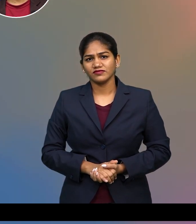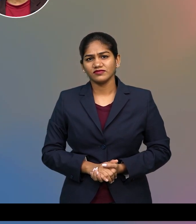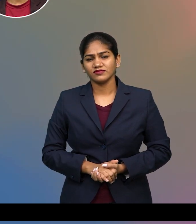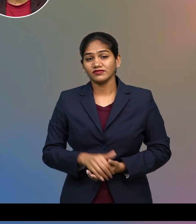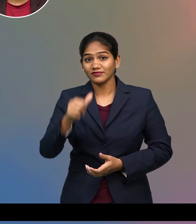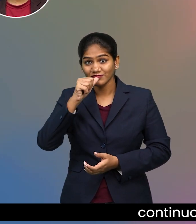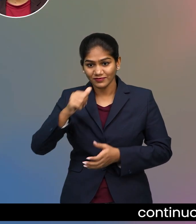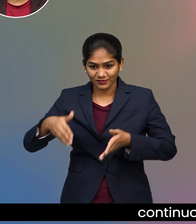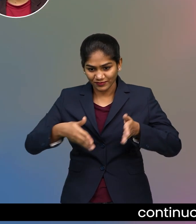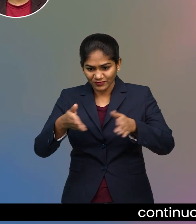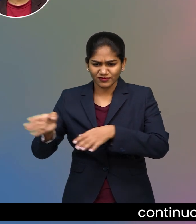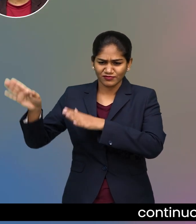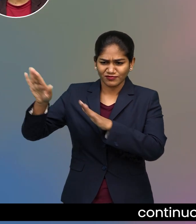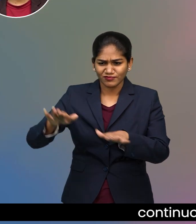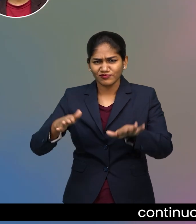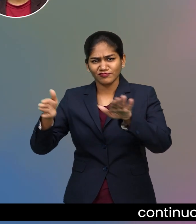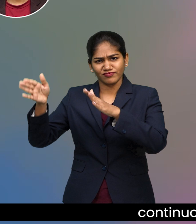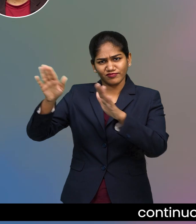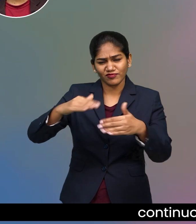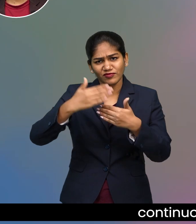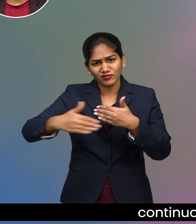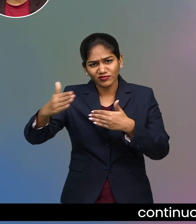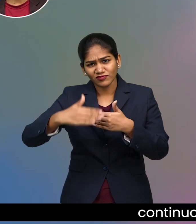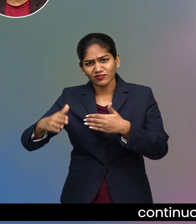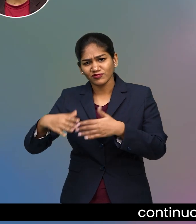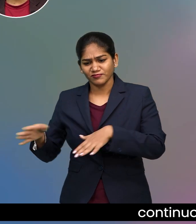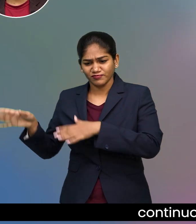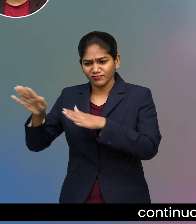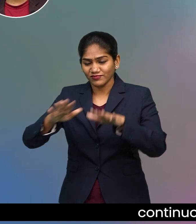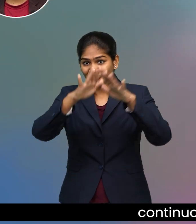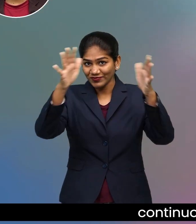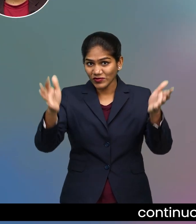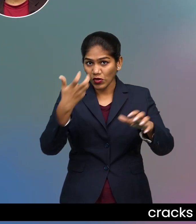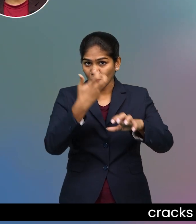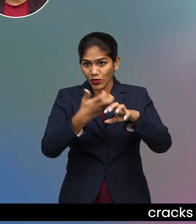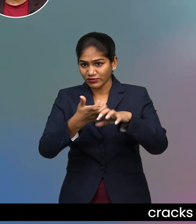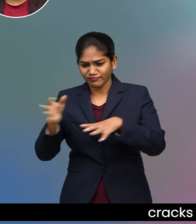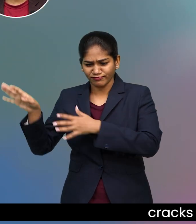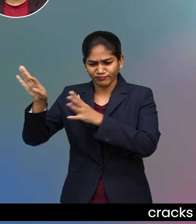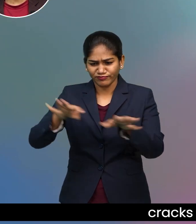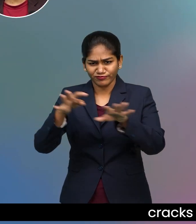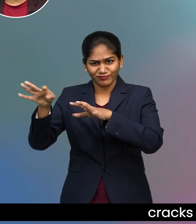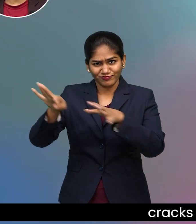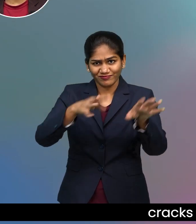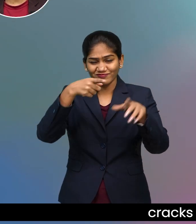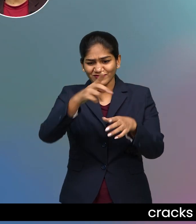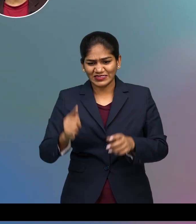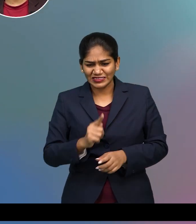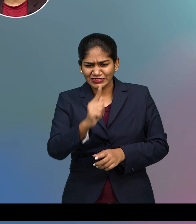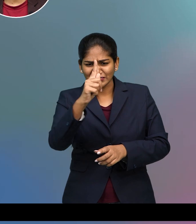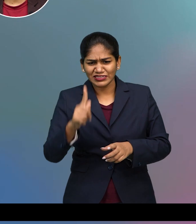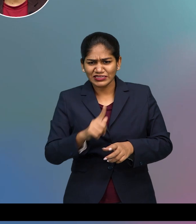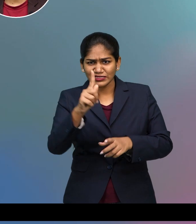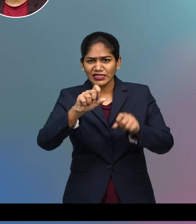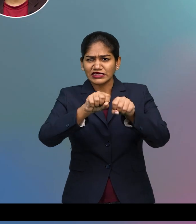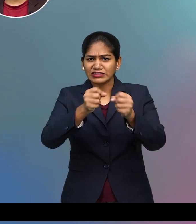As sea waves continuously strike at the rocks, cracks develop in them over